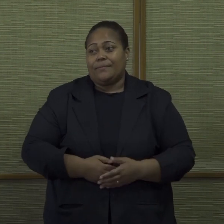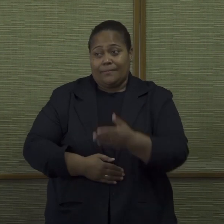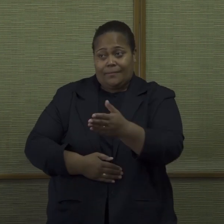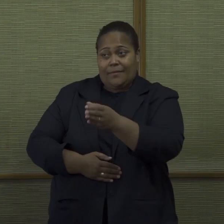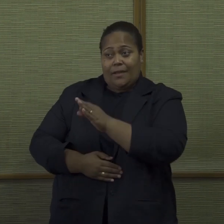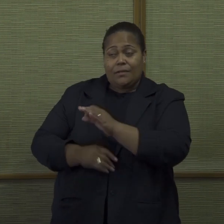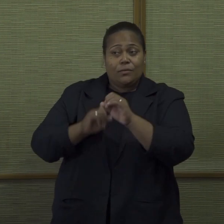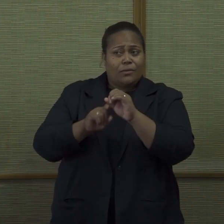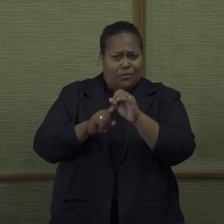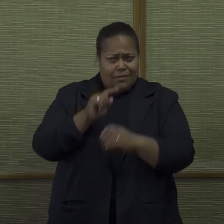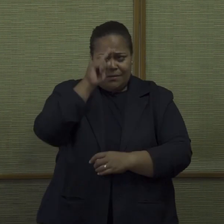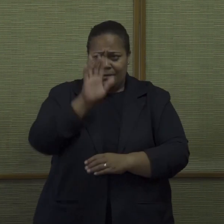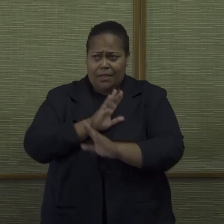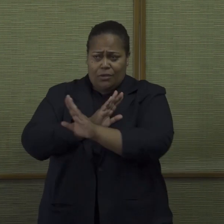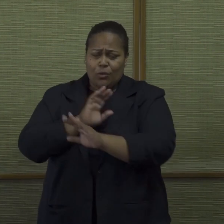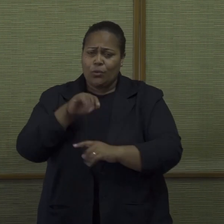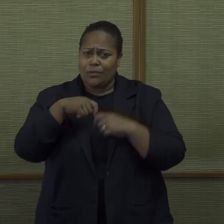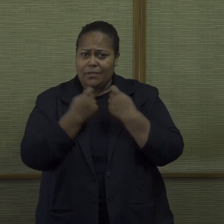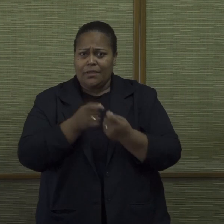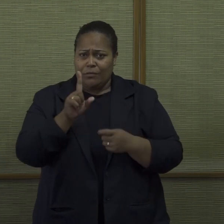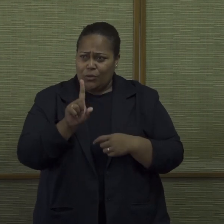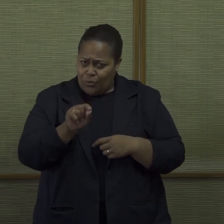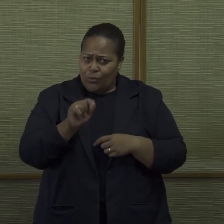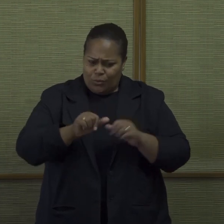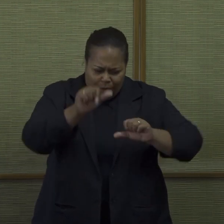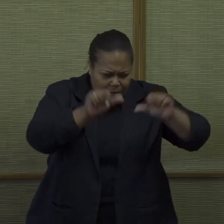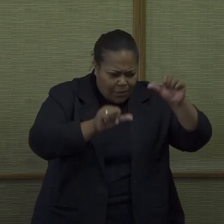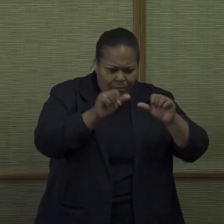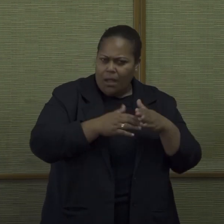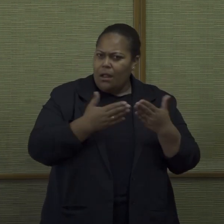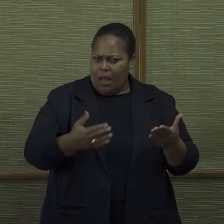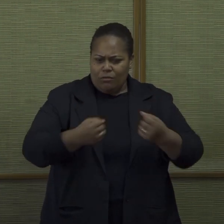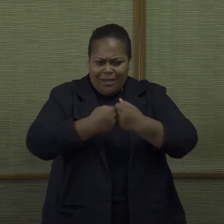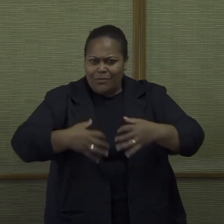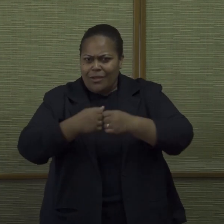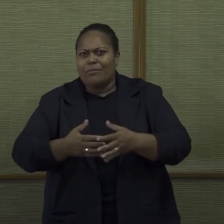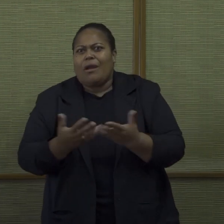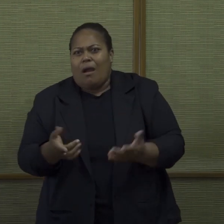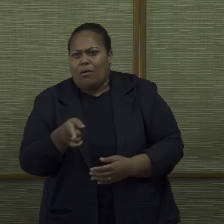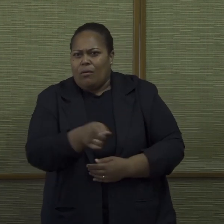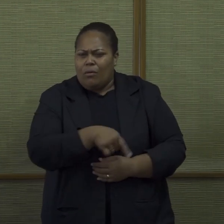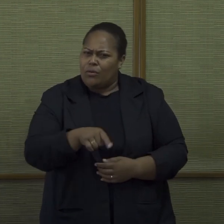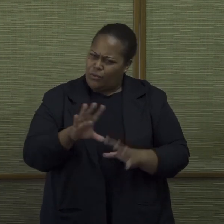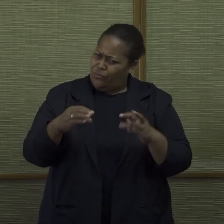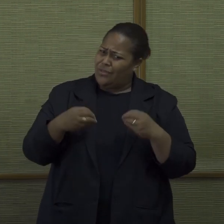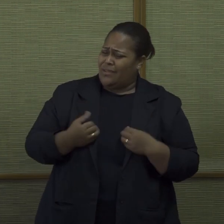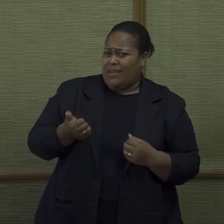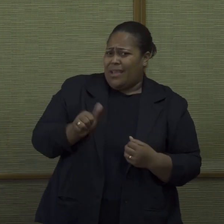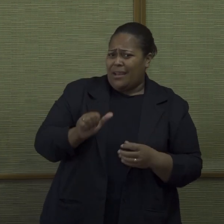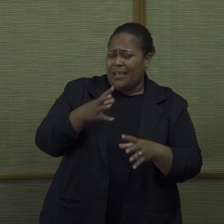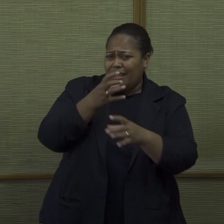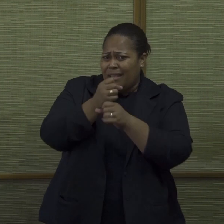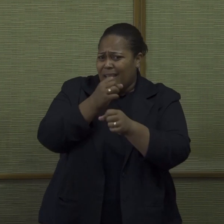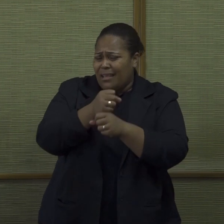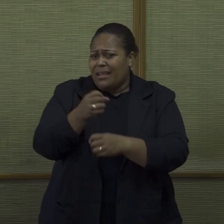understand that your team is still doing initial damage assessment, and with the minister, certain officials, government officials, the local region, have you received any information